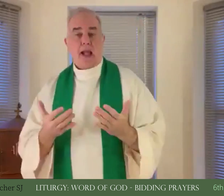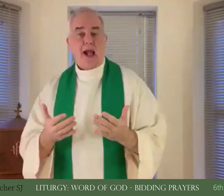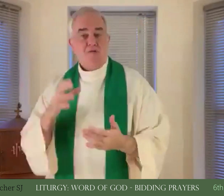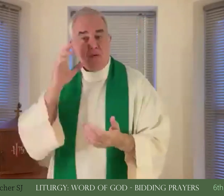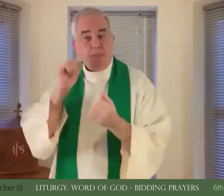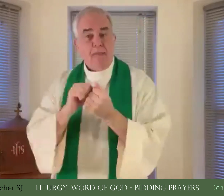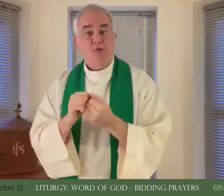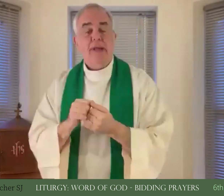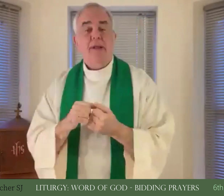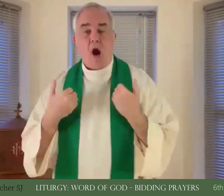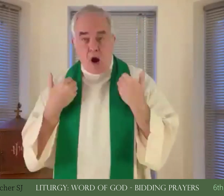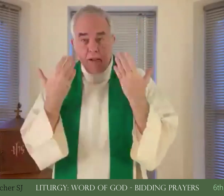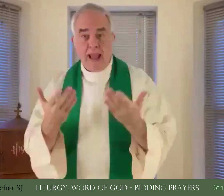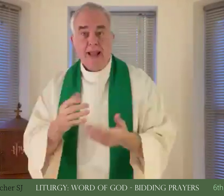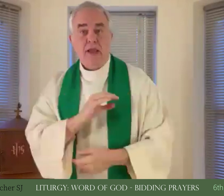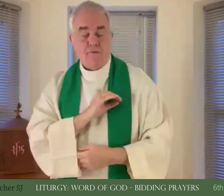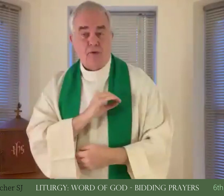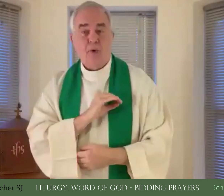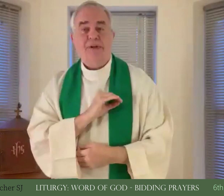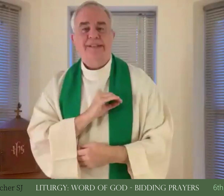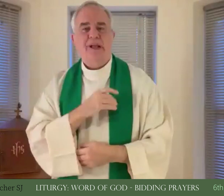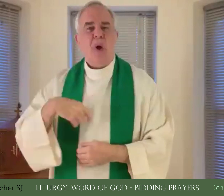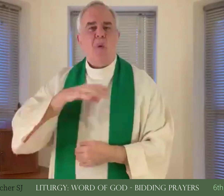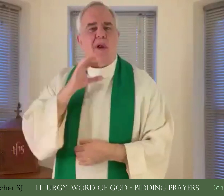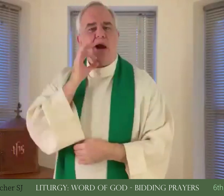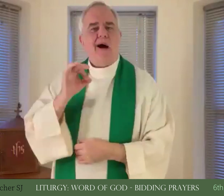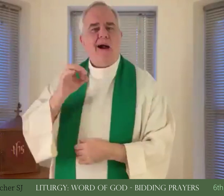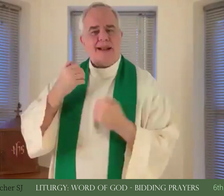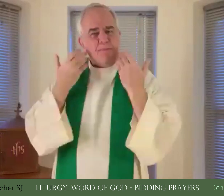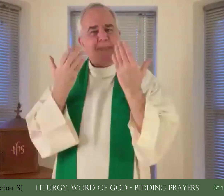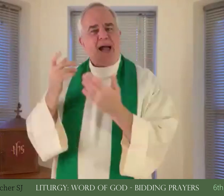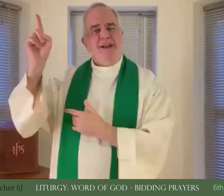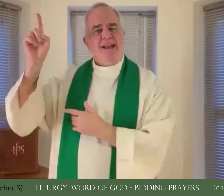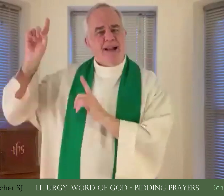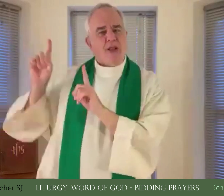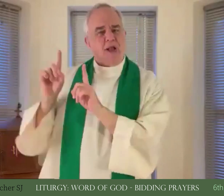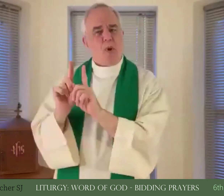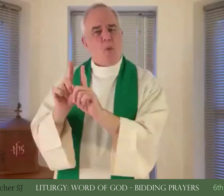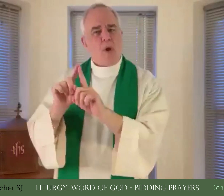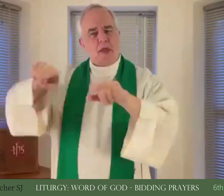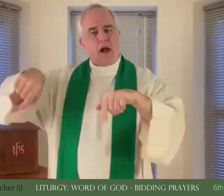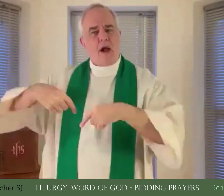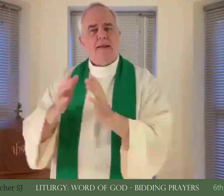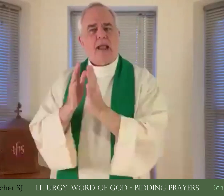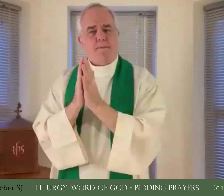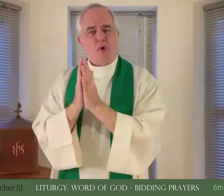now, remembering Our Lady of Lourdes, we ask Mary to be with us in